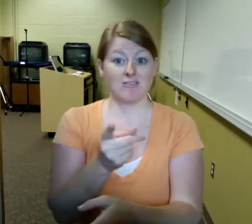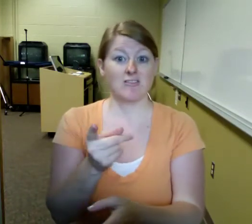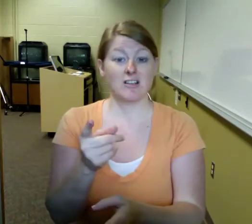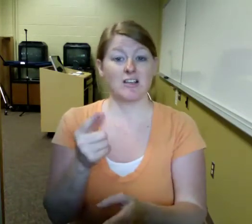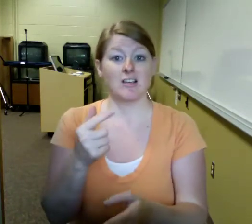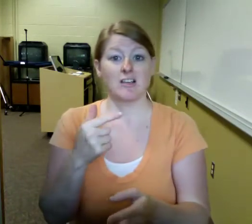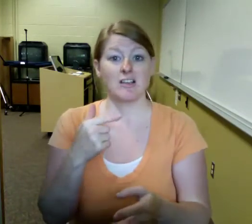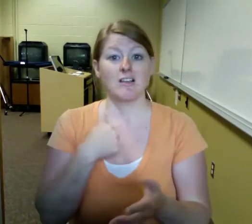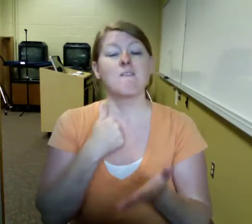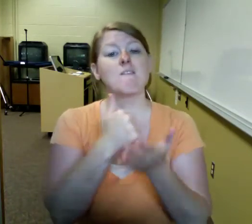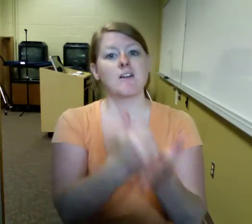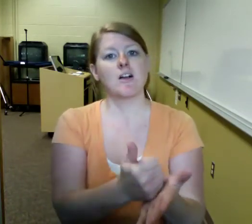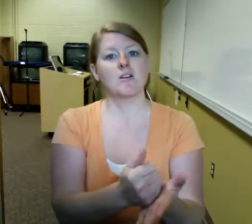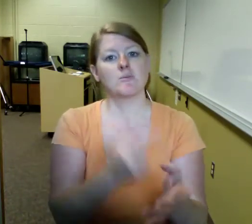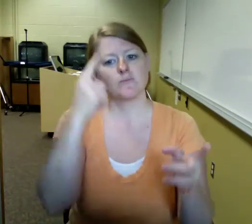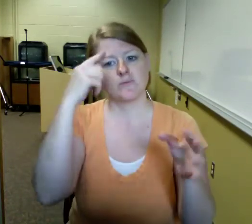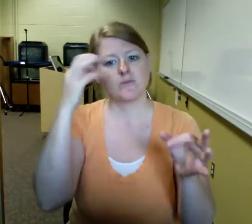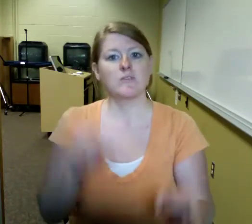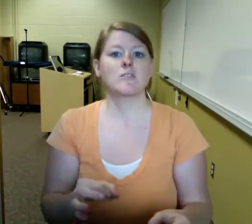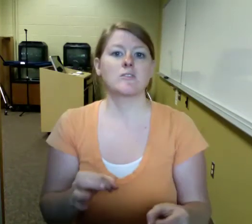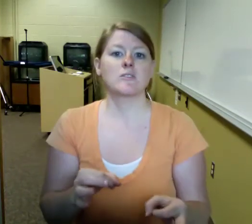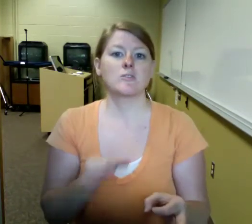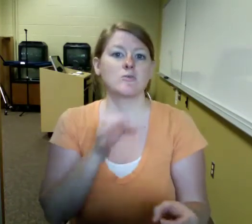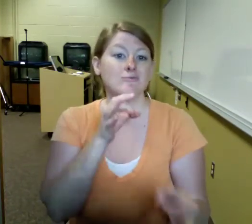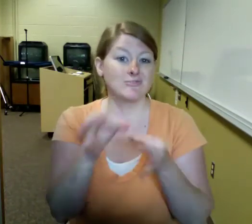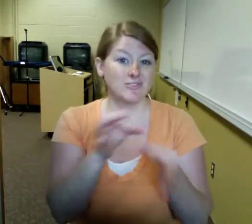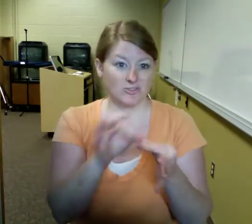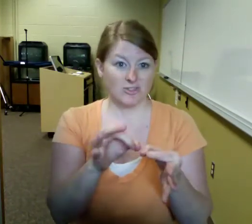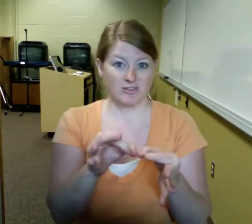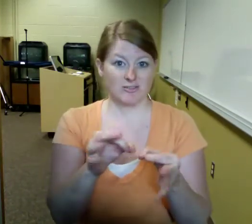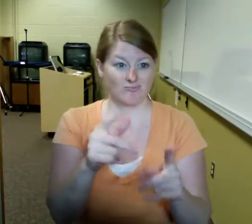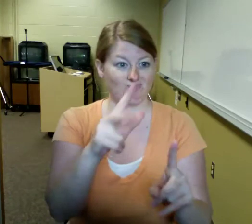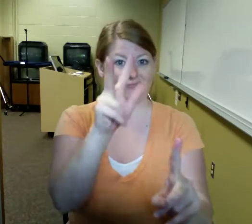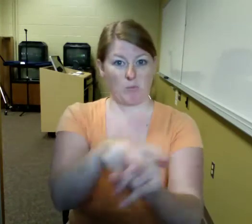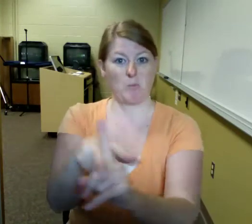instructions apply in this matter. The jury that has heard this case involves one deaf juror.